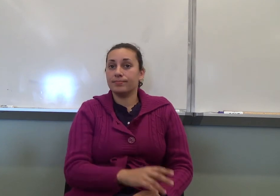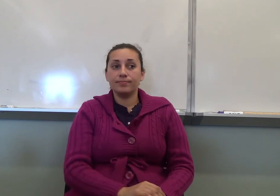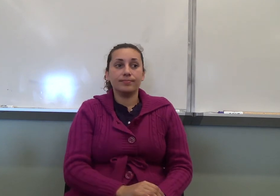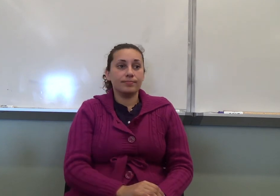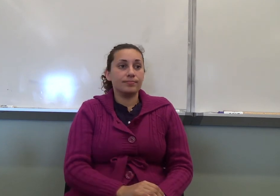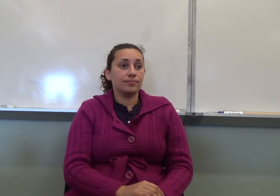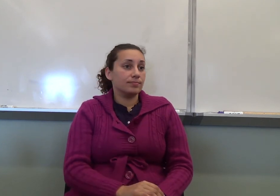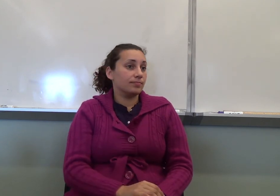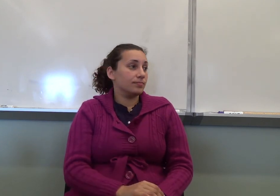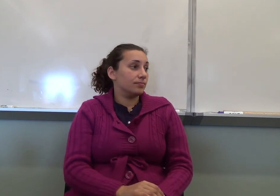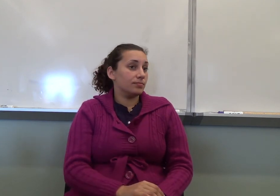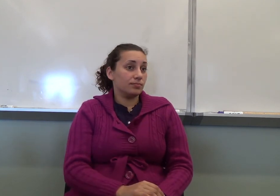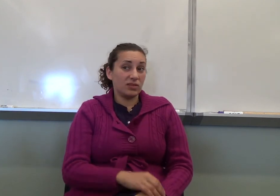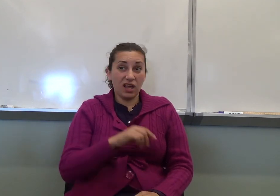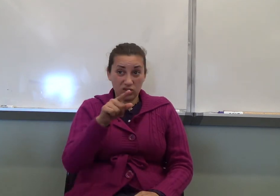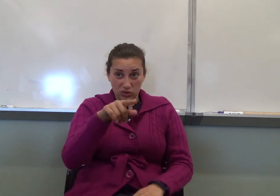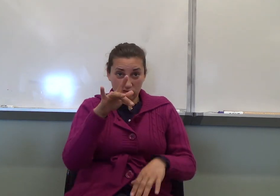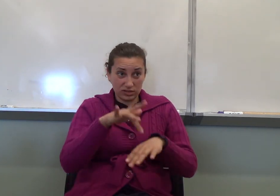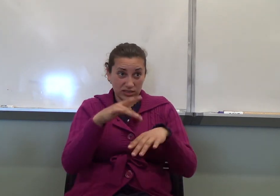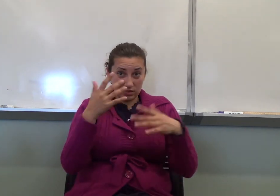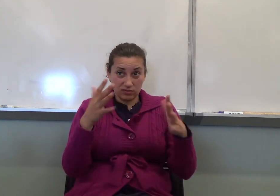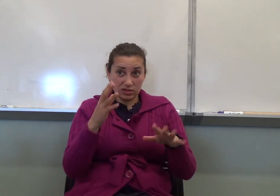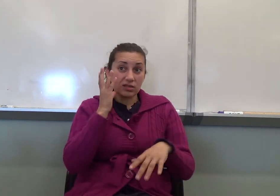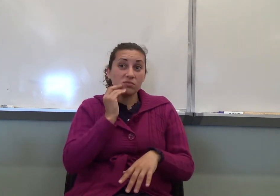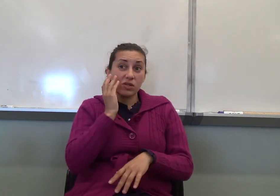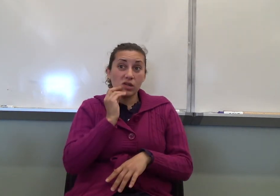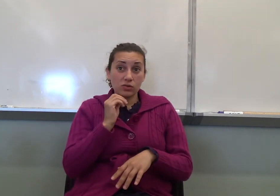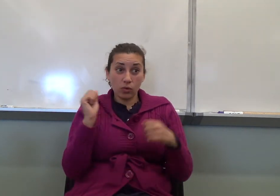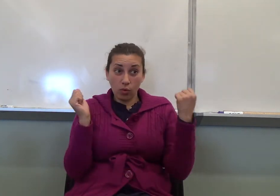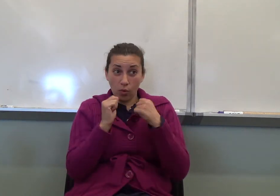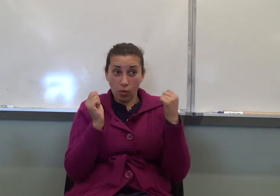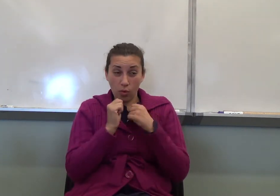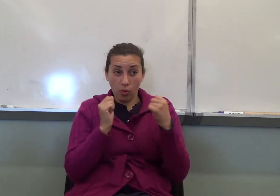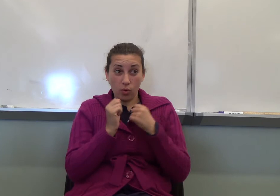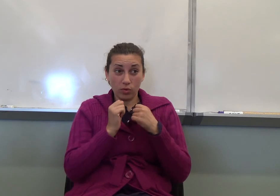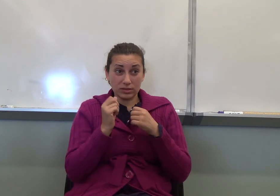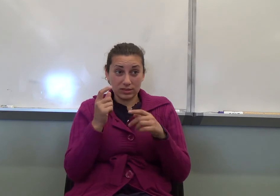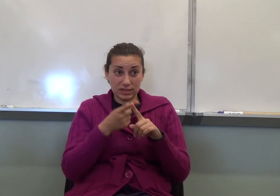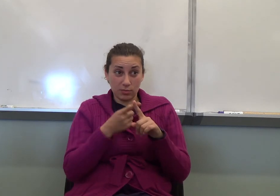Has anyone been in temperatures like that? Negative temperatures?